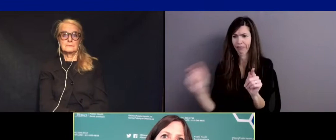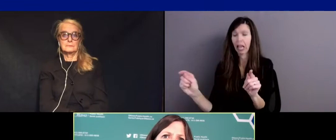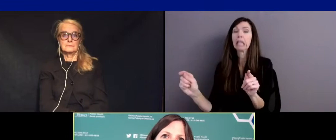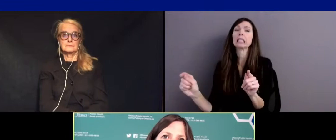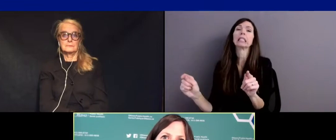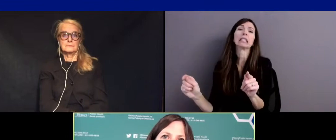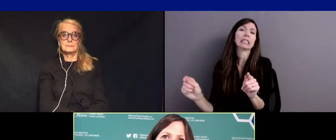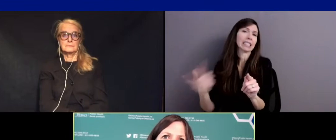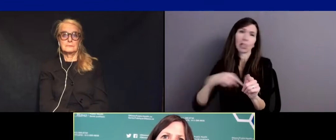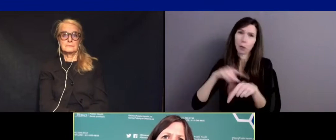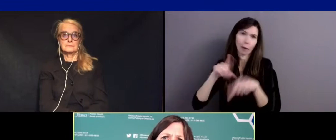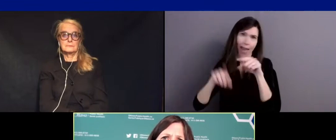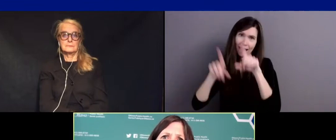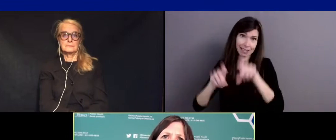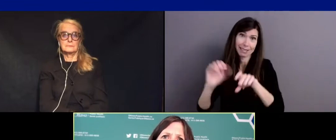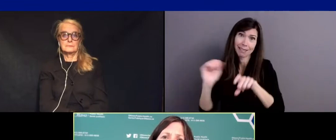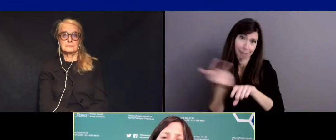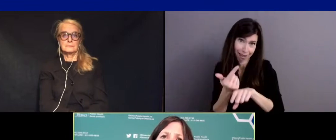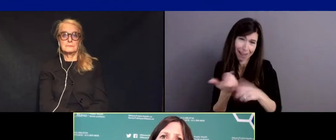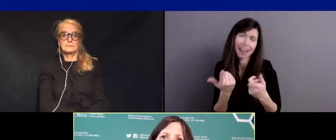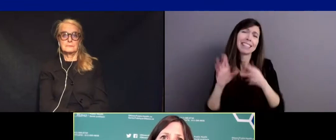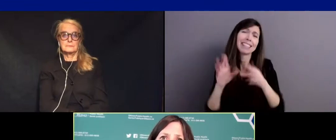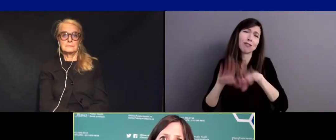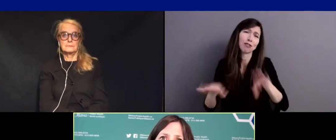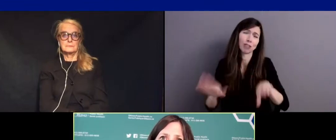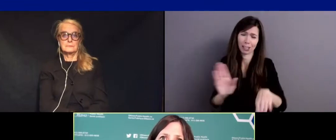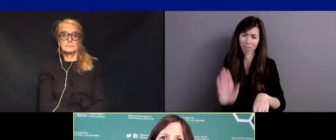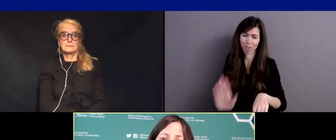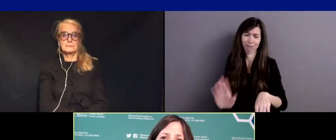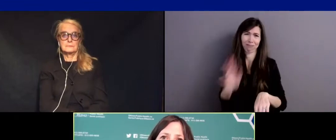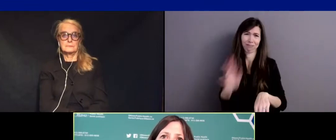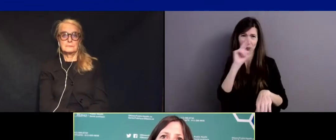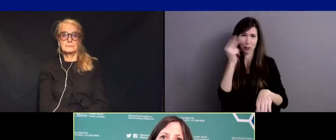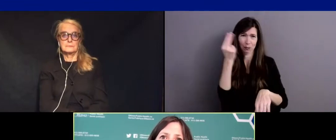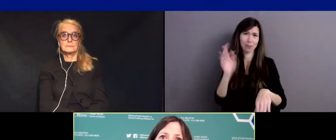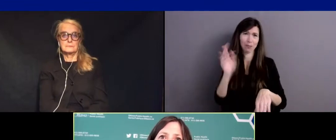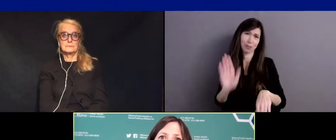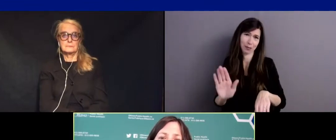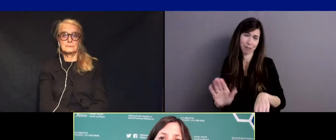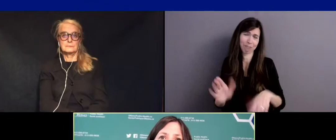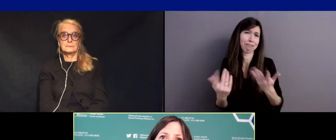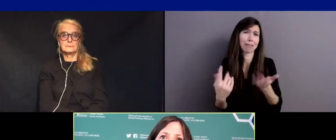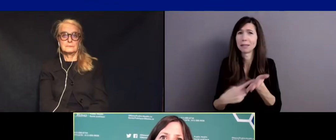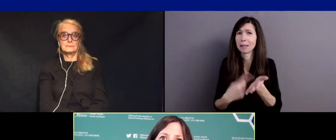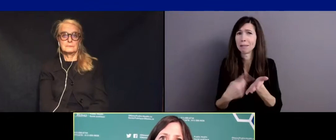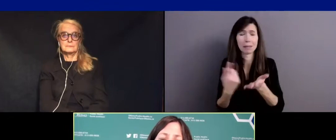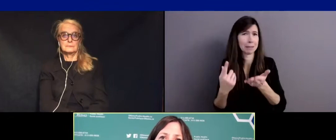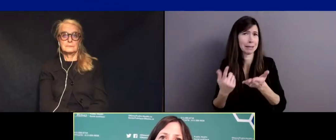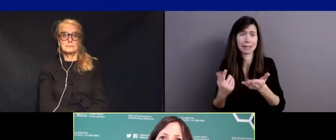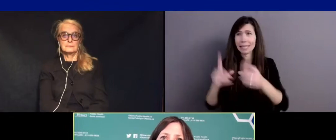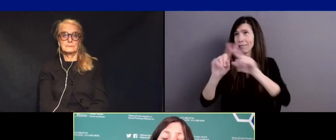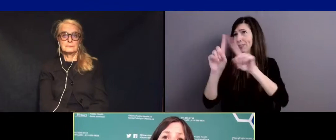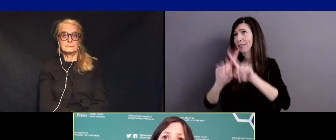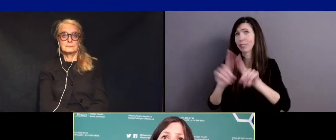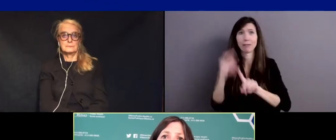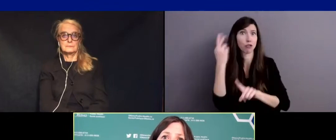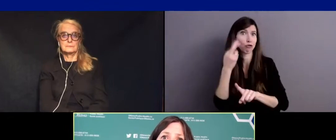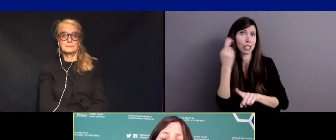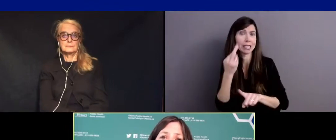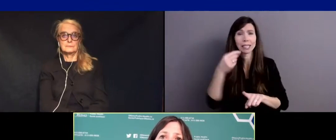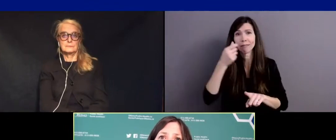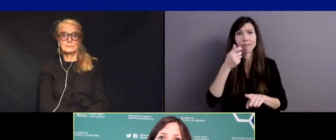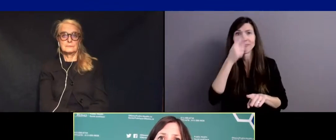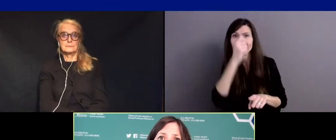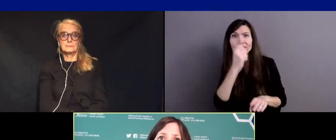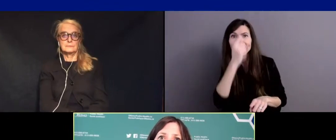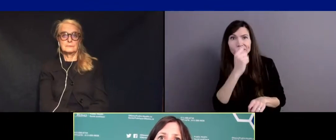That is because children are different. They have many, many different reasons why they have a runny nose, more so than adults. But we're keeping an